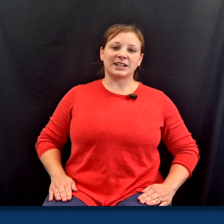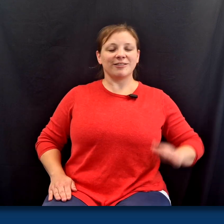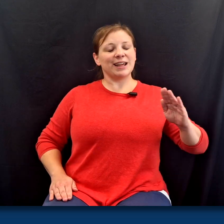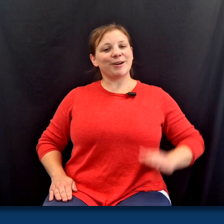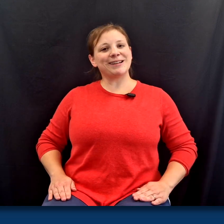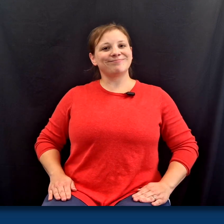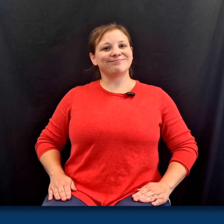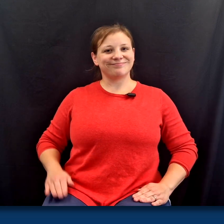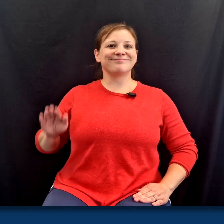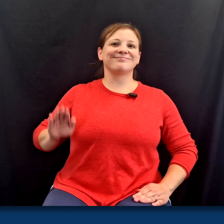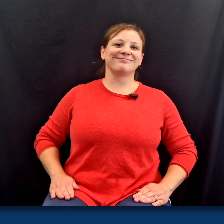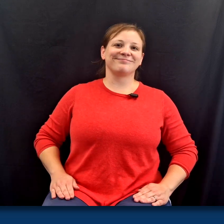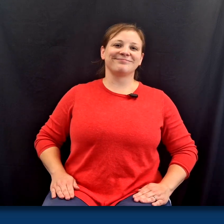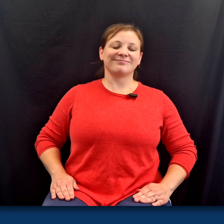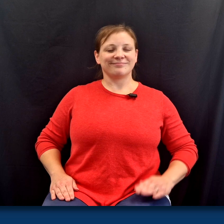That's right, keep going.